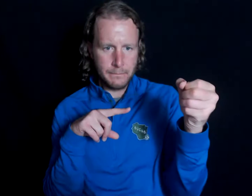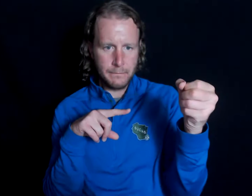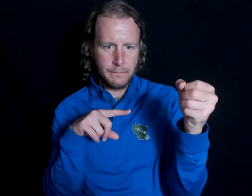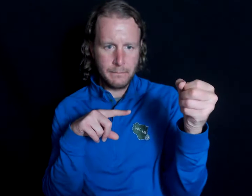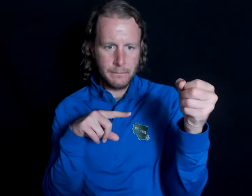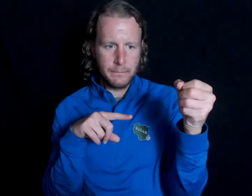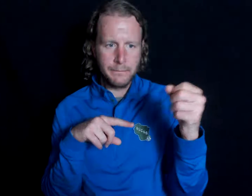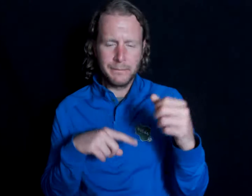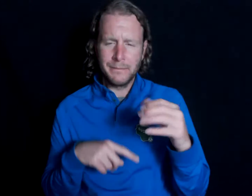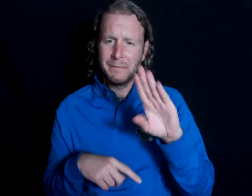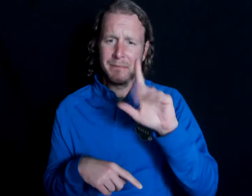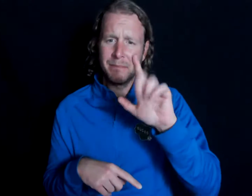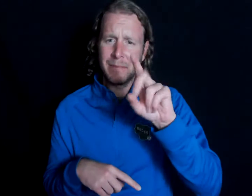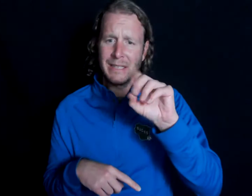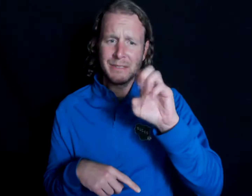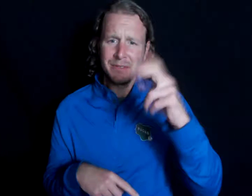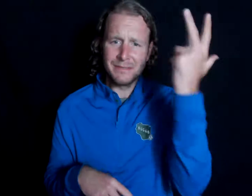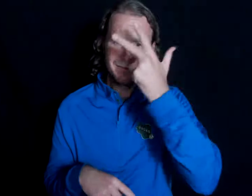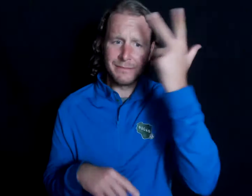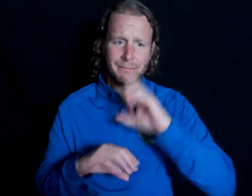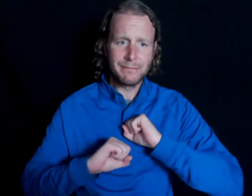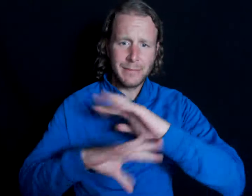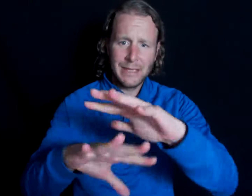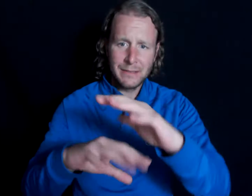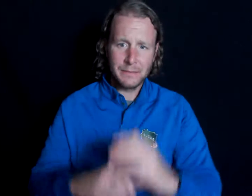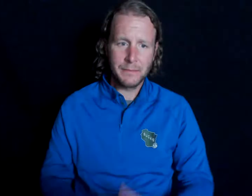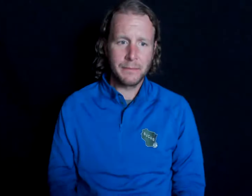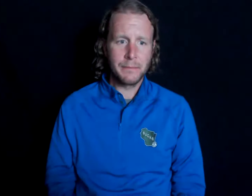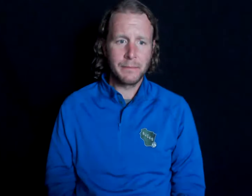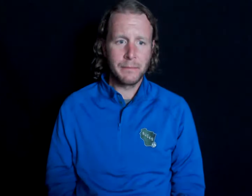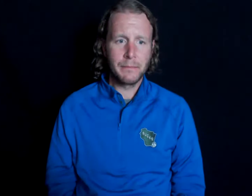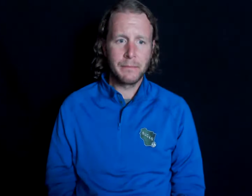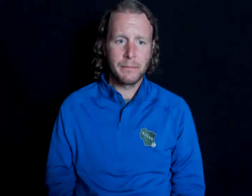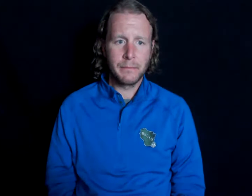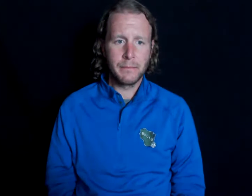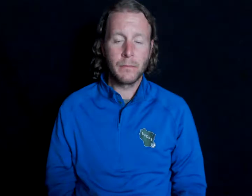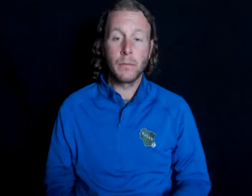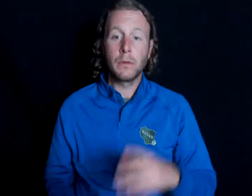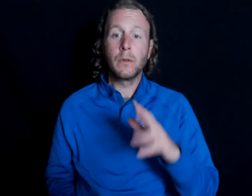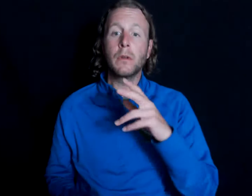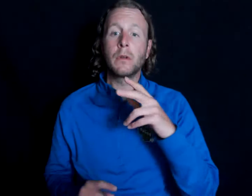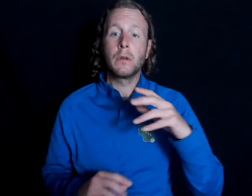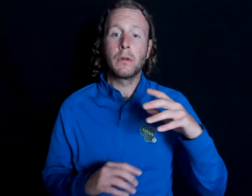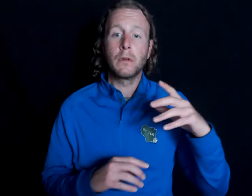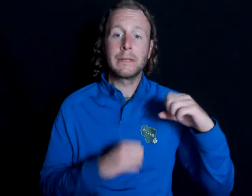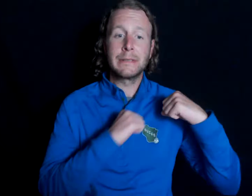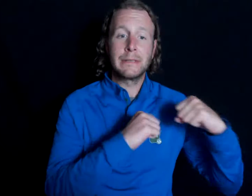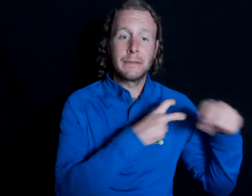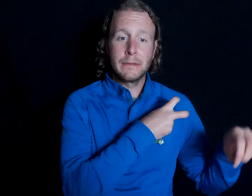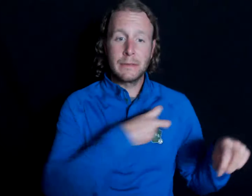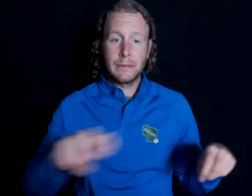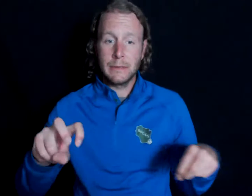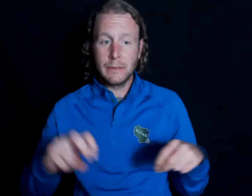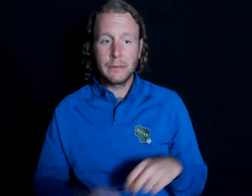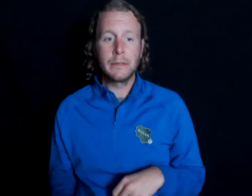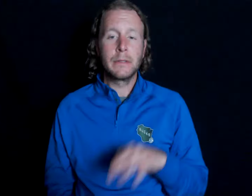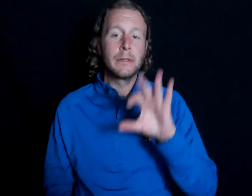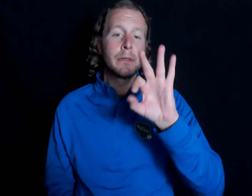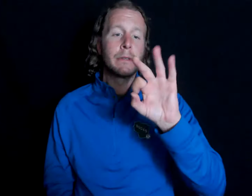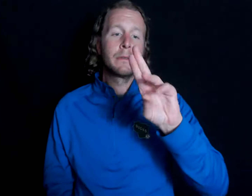And Bledsoe throws it away. Terrence Ross in transition. Fultz fades to the corner. Hey, Markel